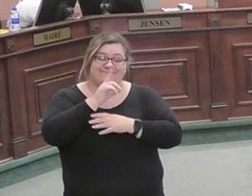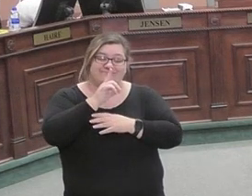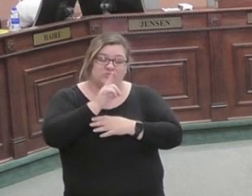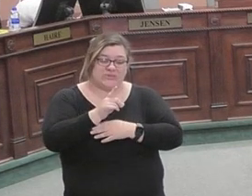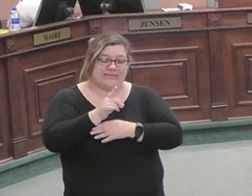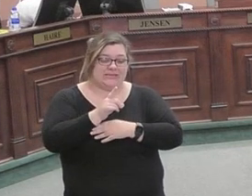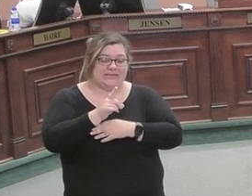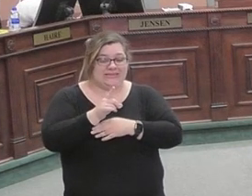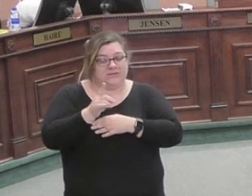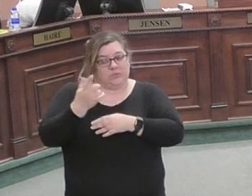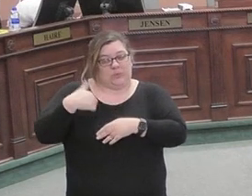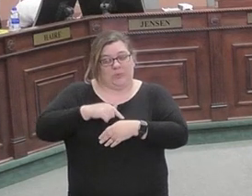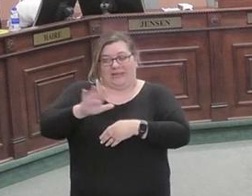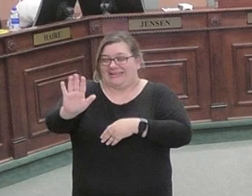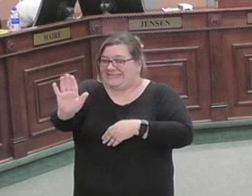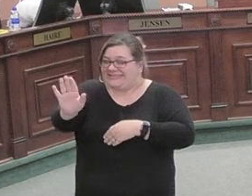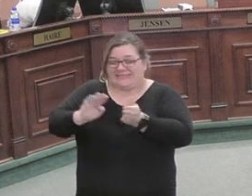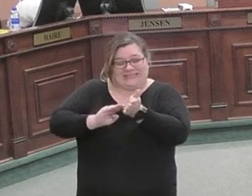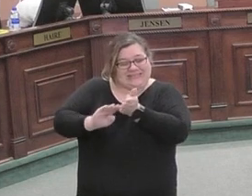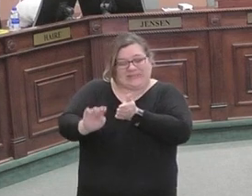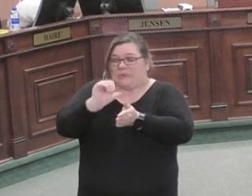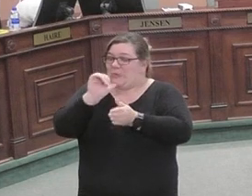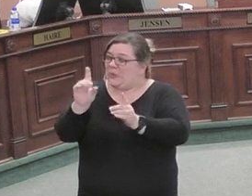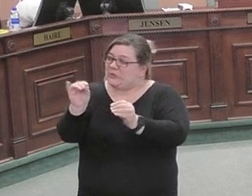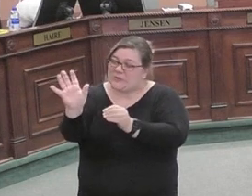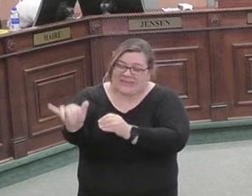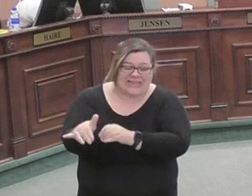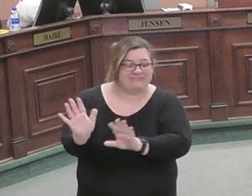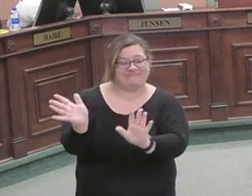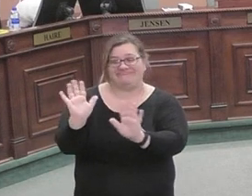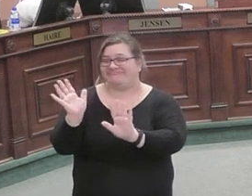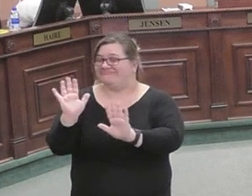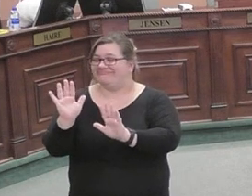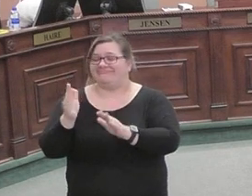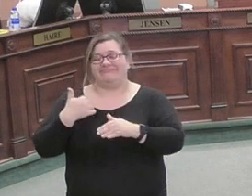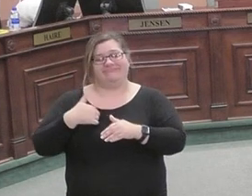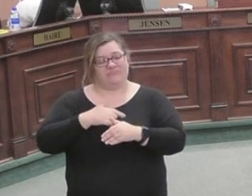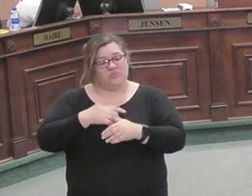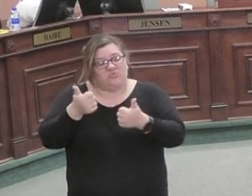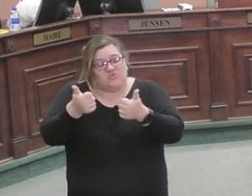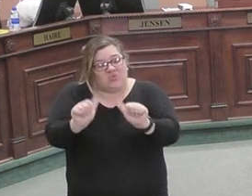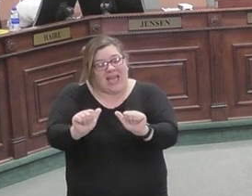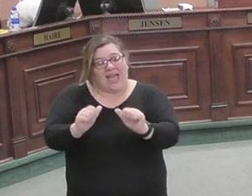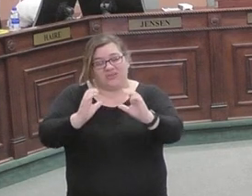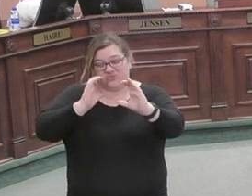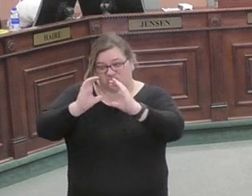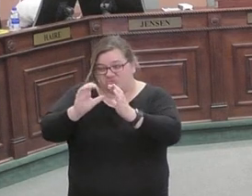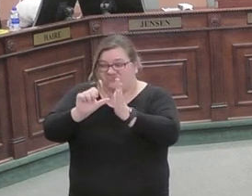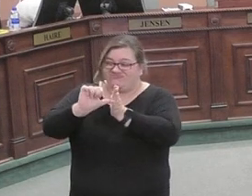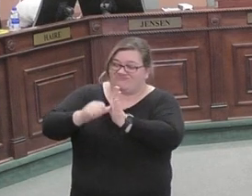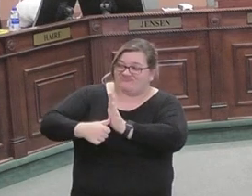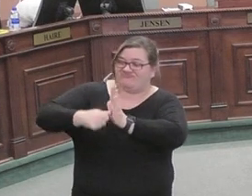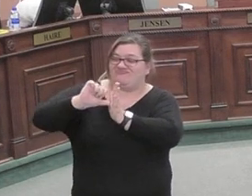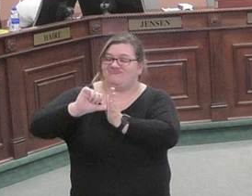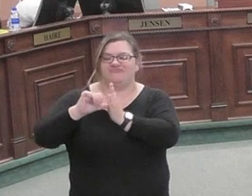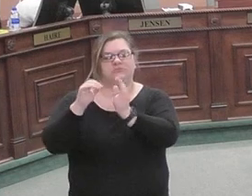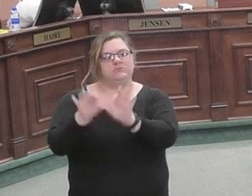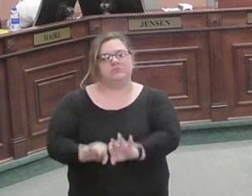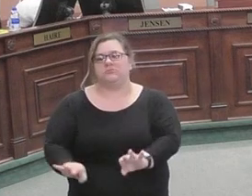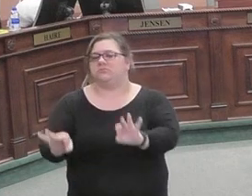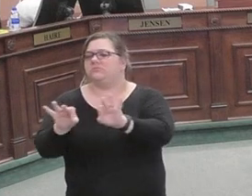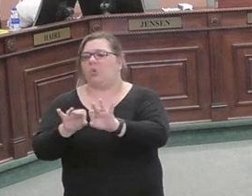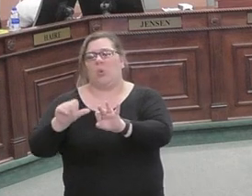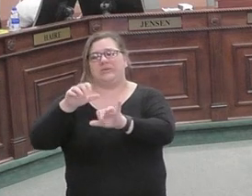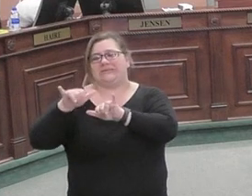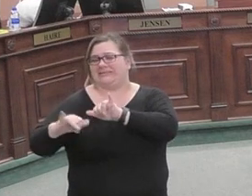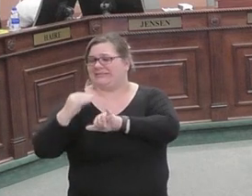been discouraged. We've tried to communicate and emphasize the importance to ask people not to do this.